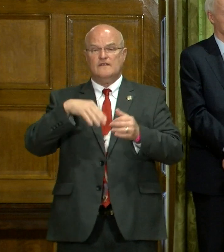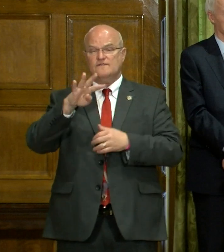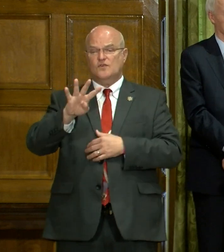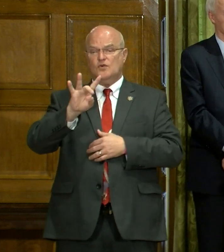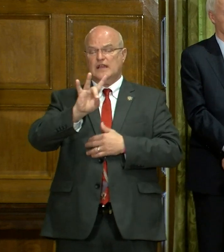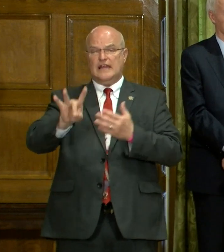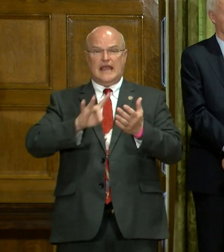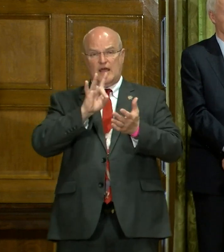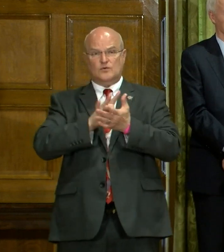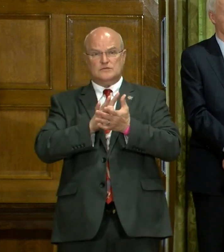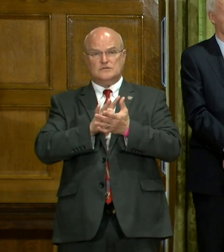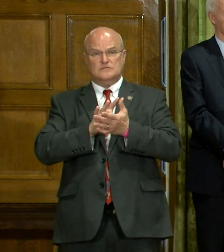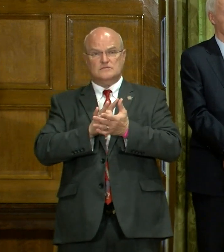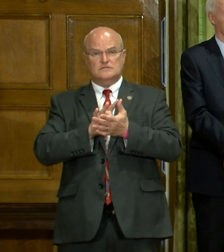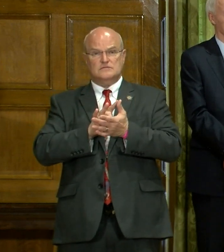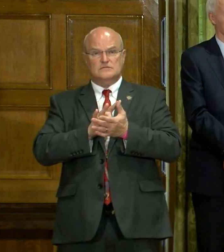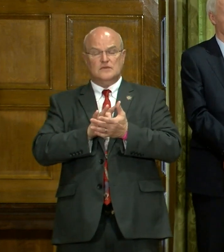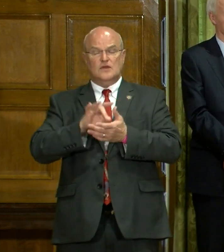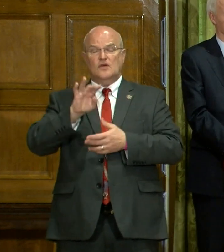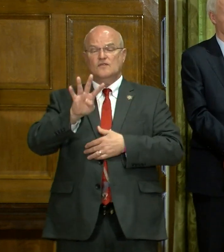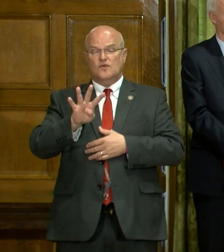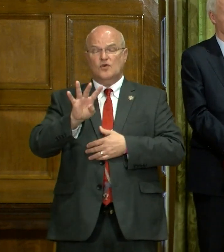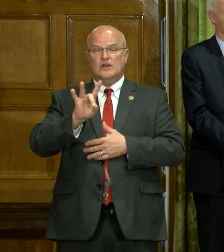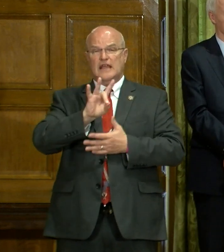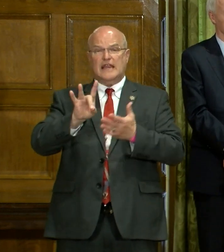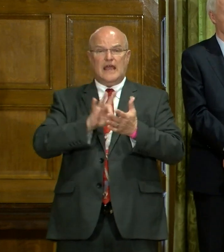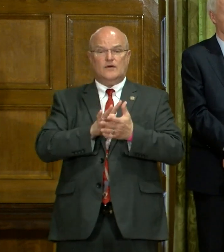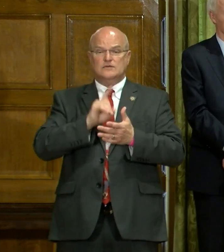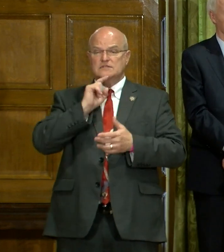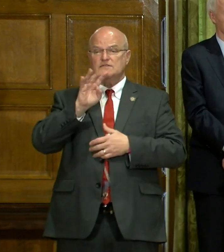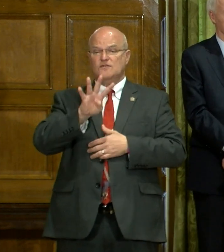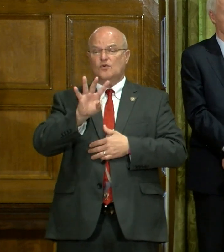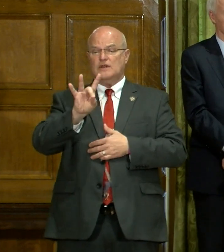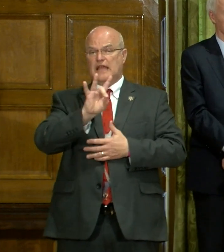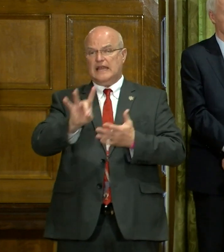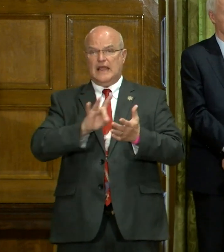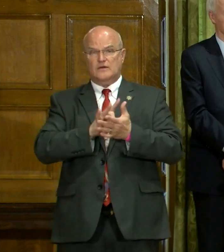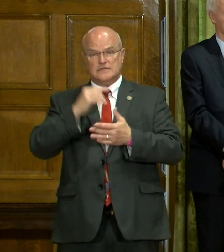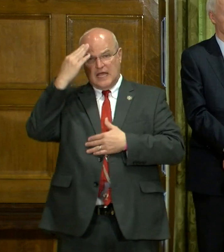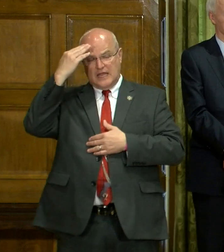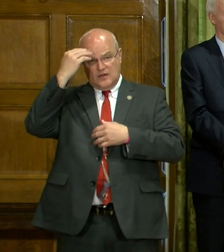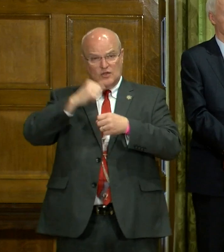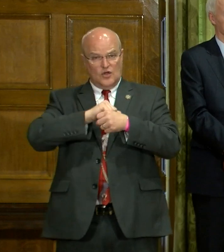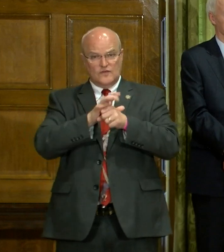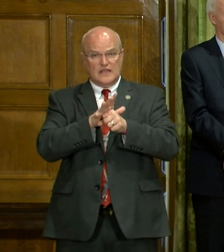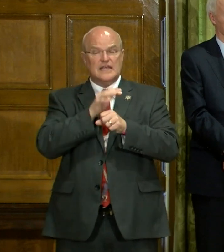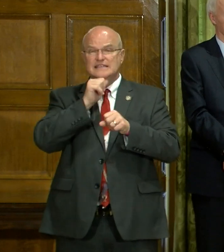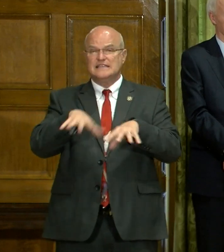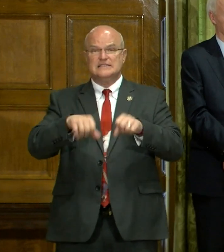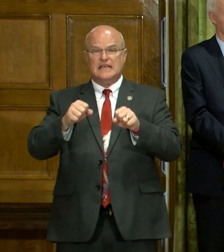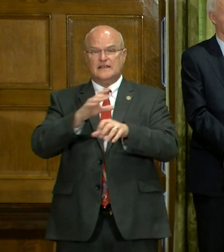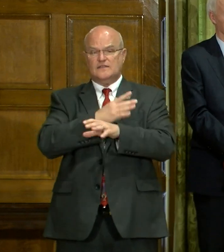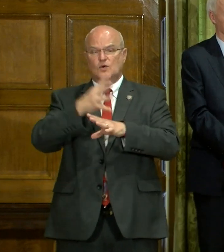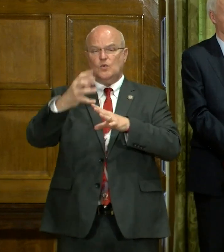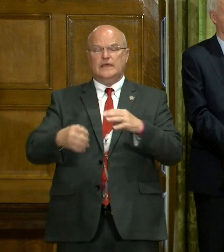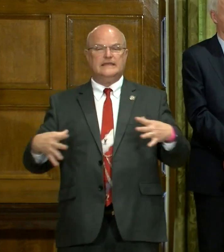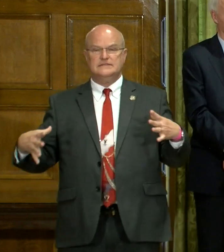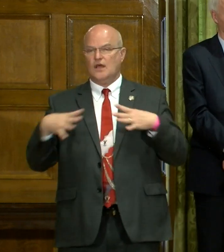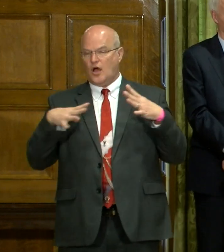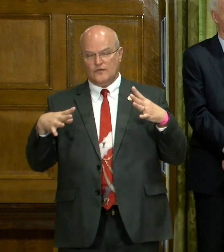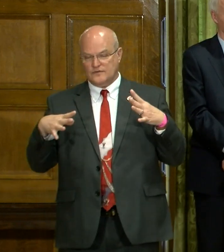hours for a Monday case? Well, 48 hours is 48 hours. As far as I know, COVID-19 doesn't take the weekends